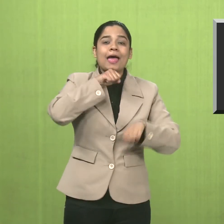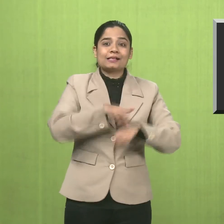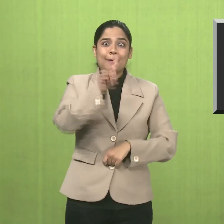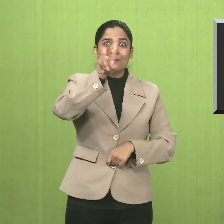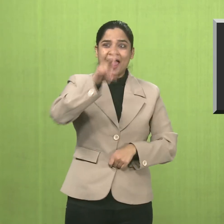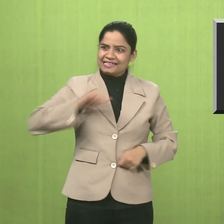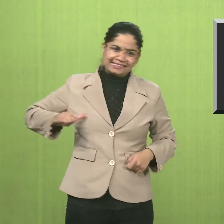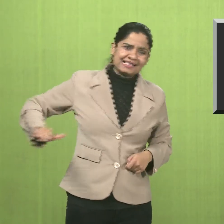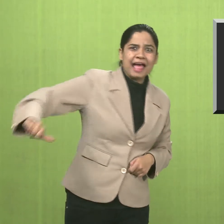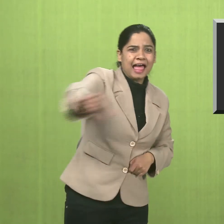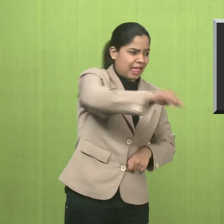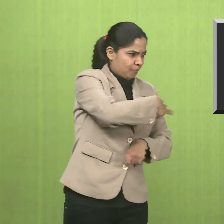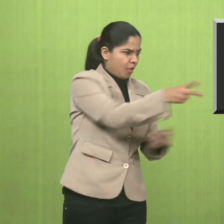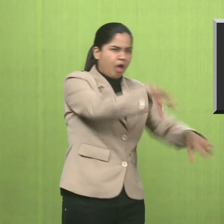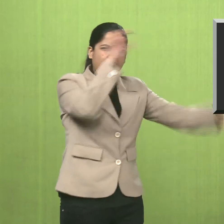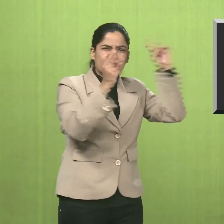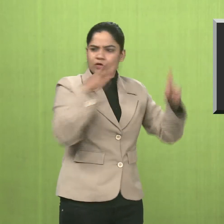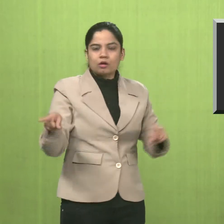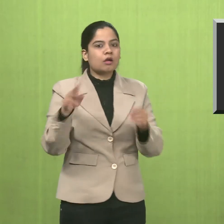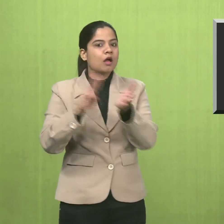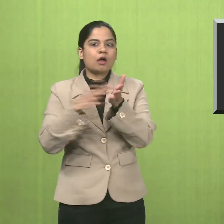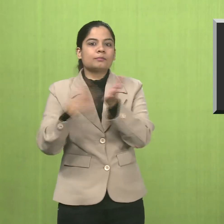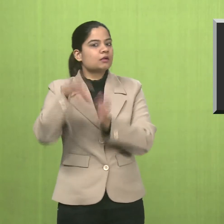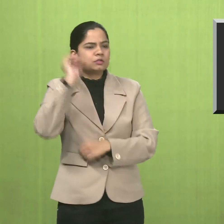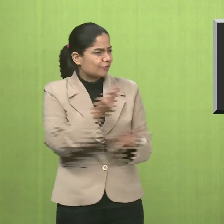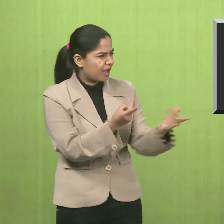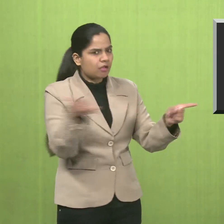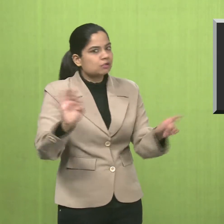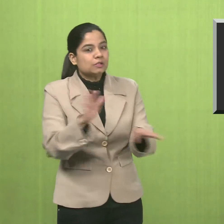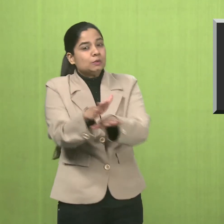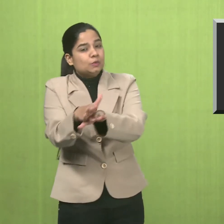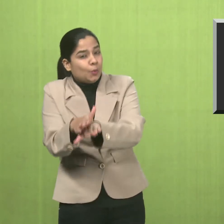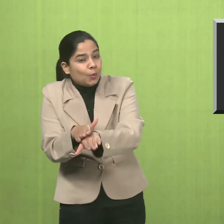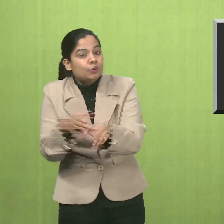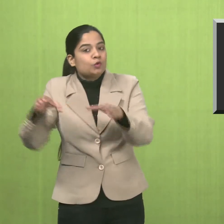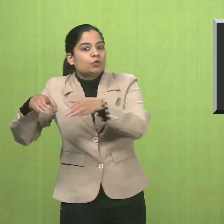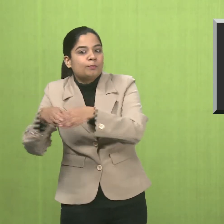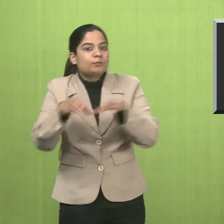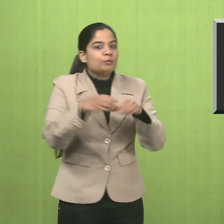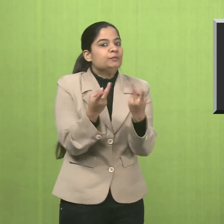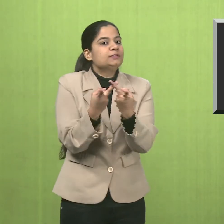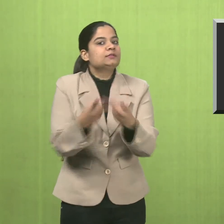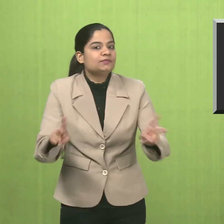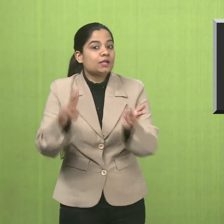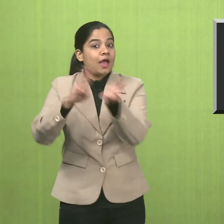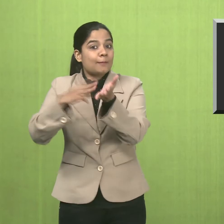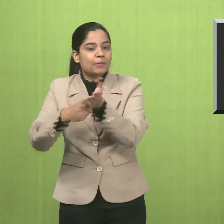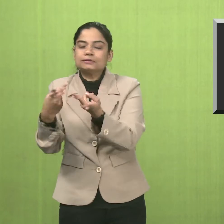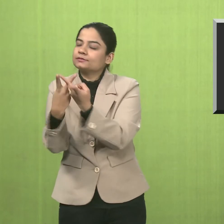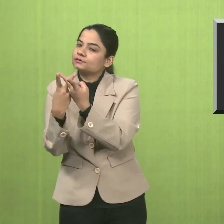to understand things. Maybe in a room, all 12-year-olds might be able to understand things fast, whereas